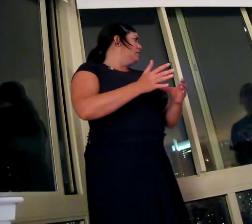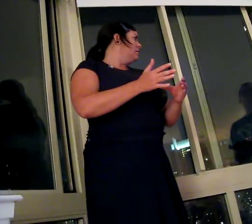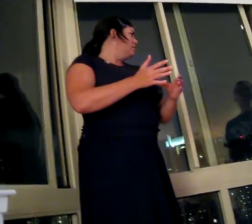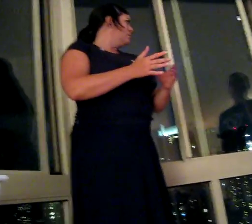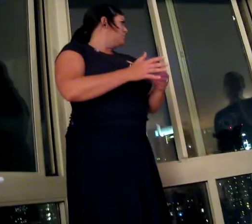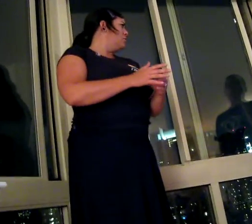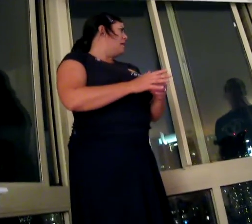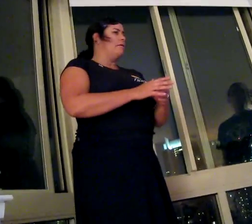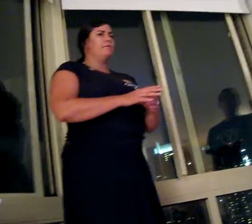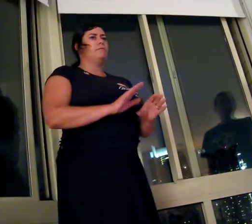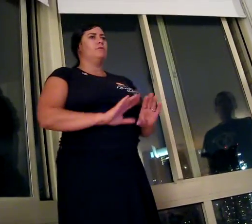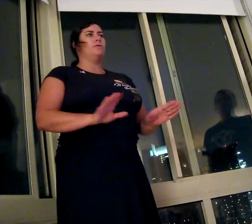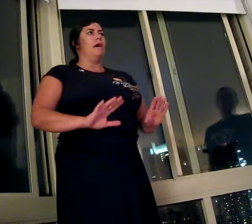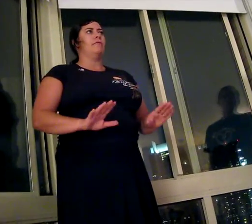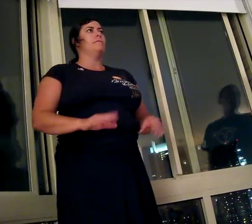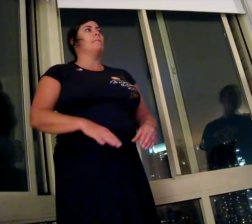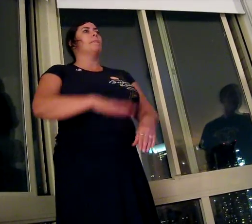How about F? What about G?